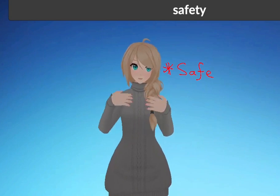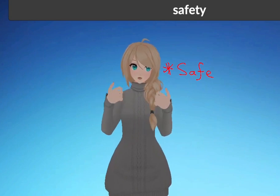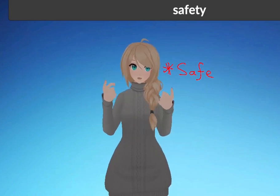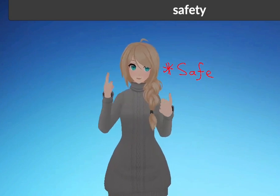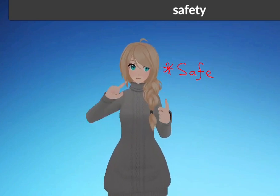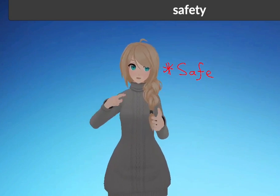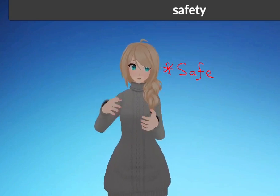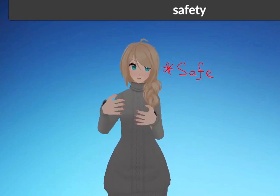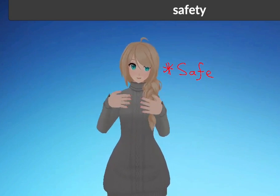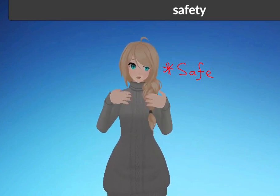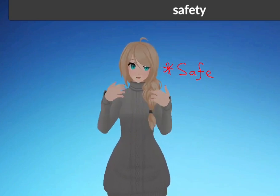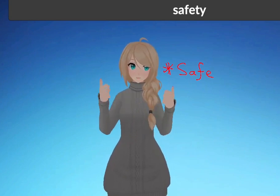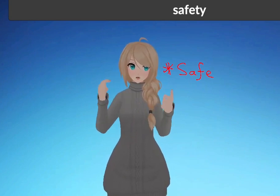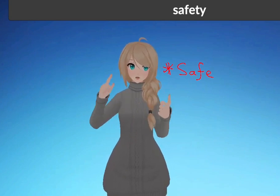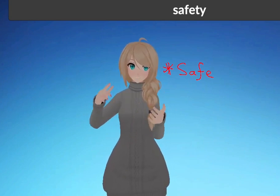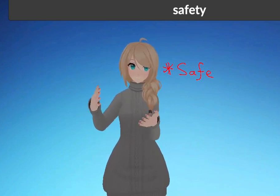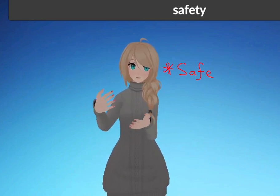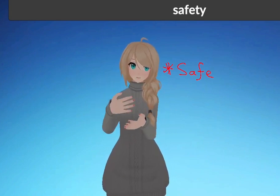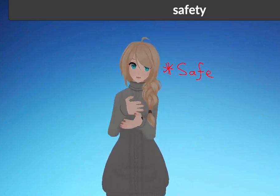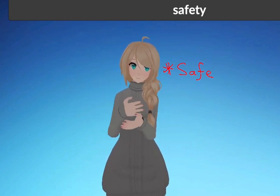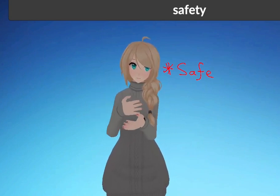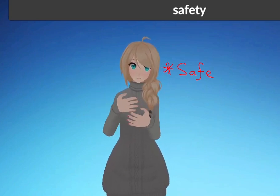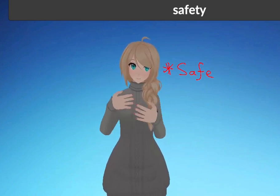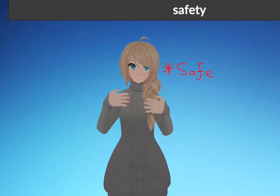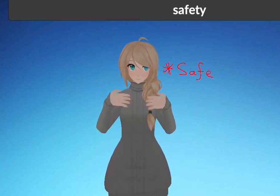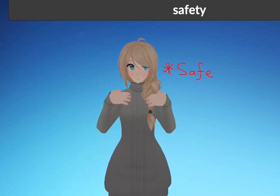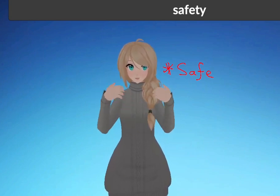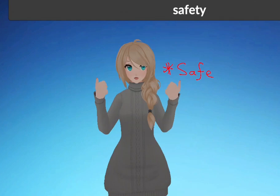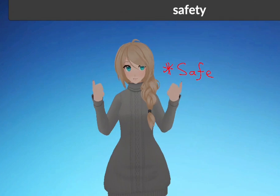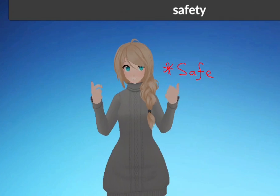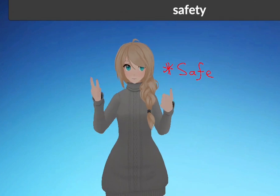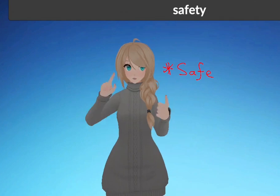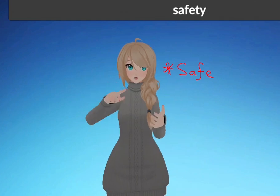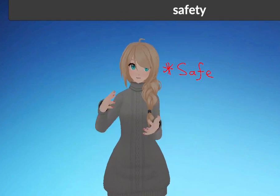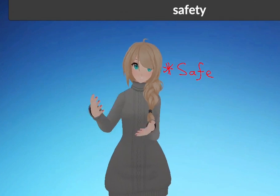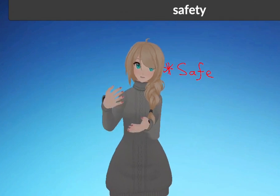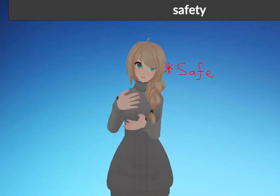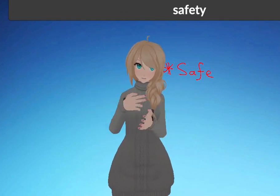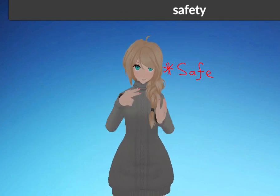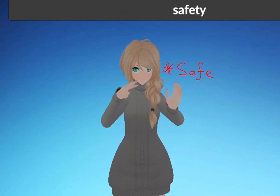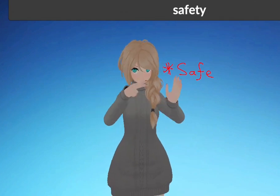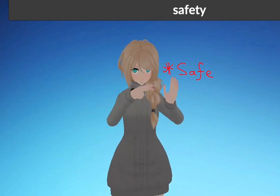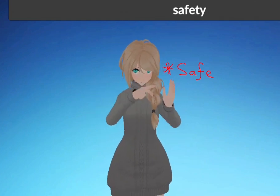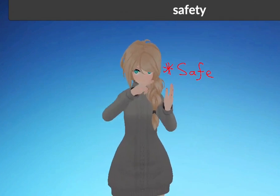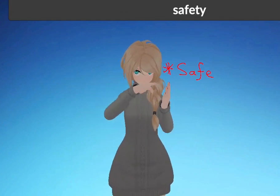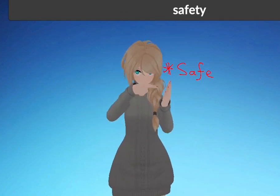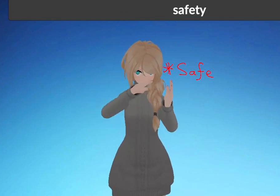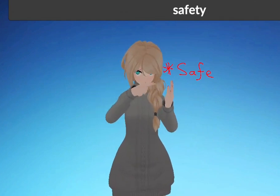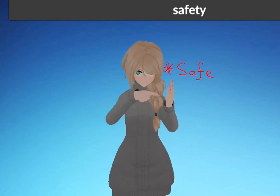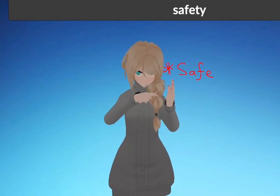health and safety. Health and safety. Check.